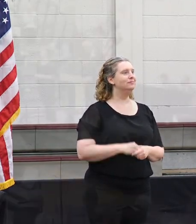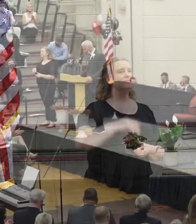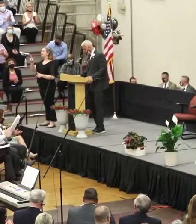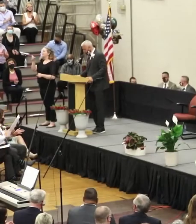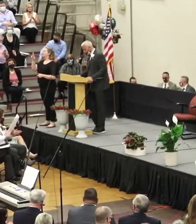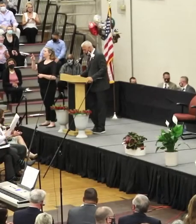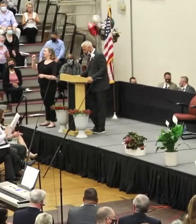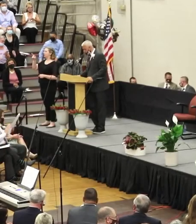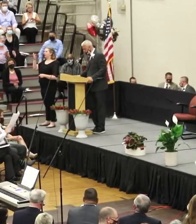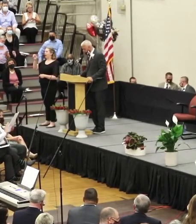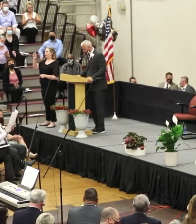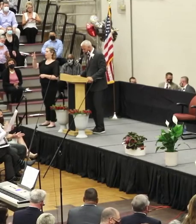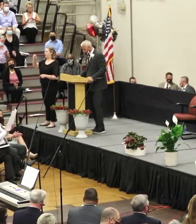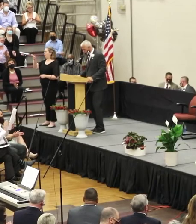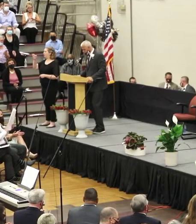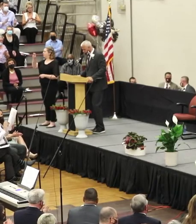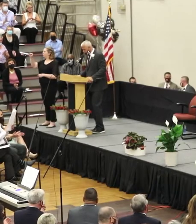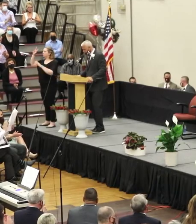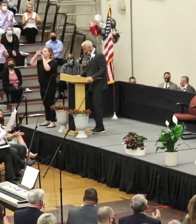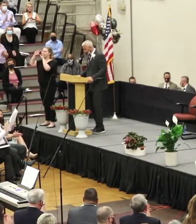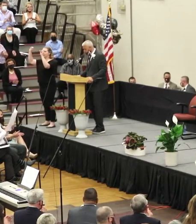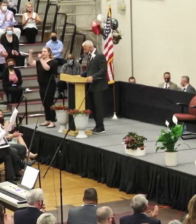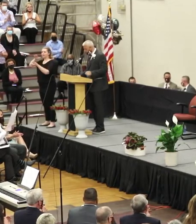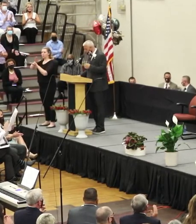Dr. Catherine Carbone, superintendent of schools.